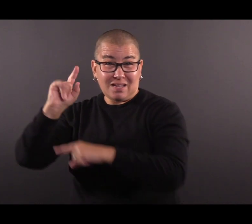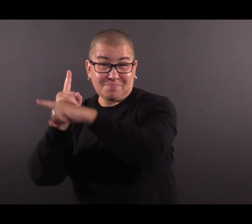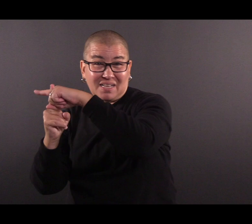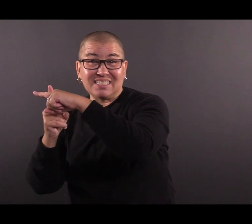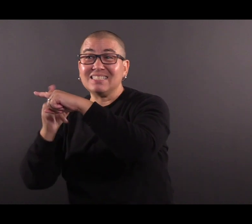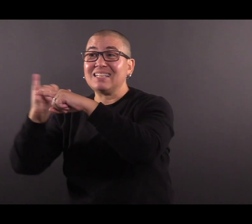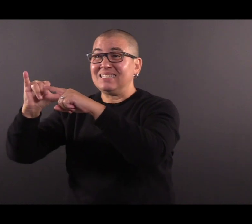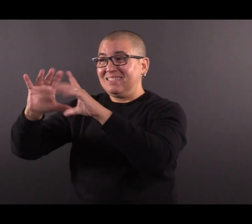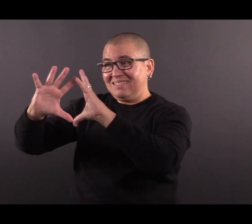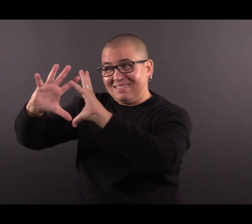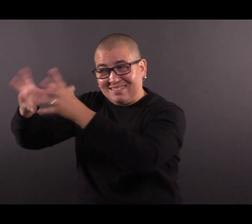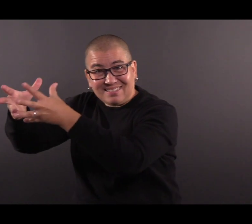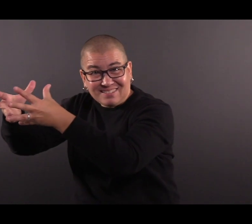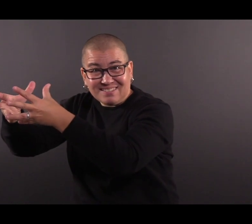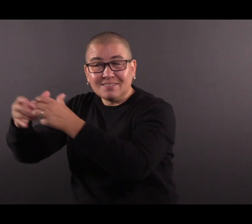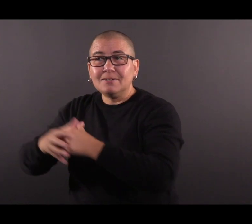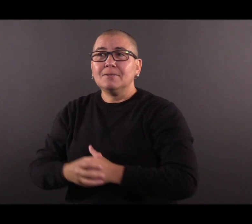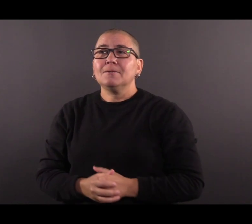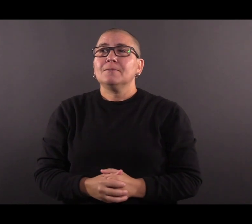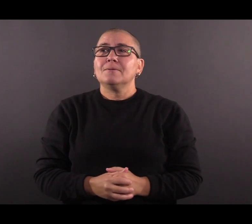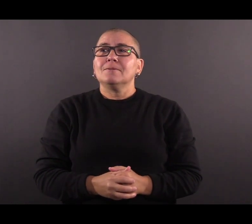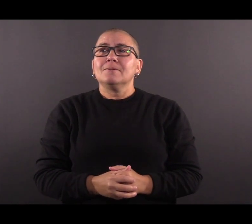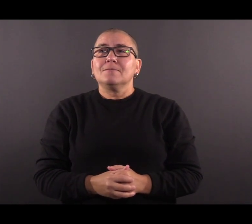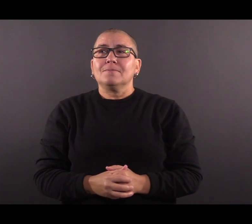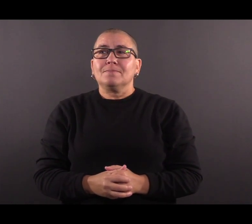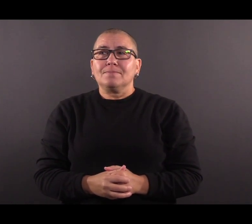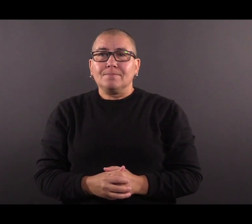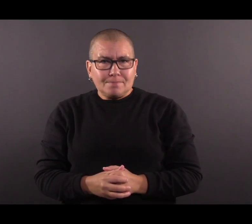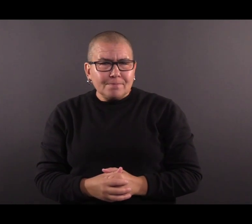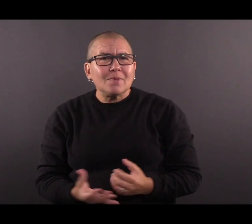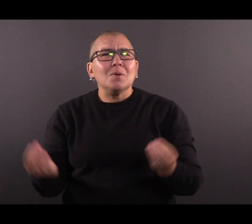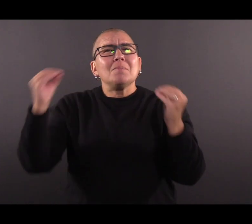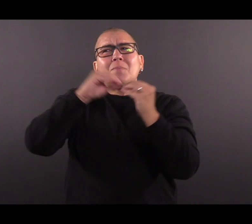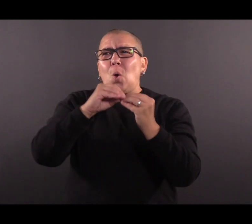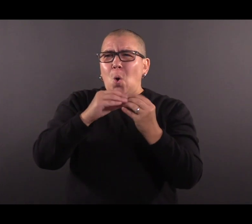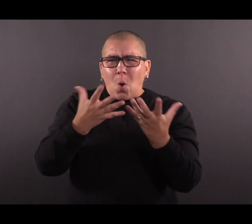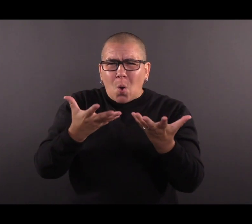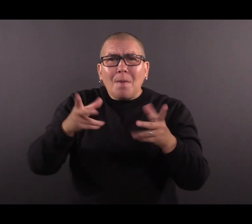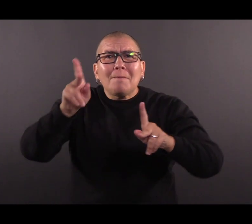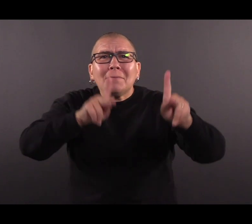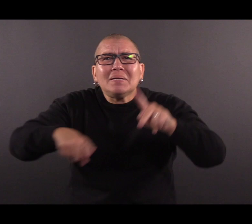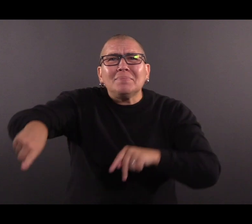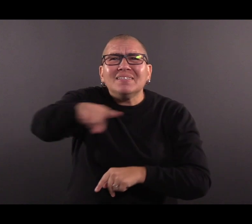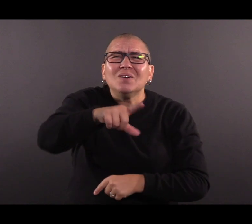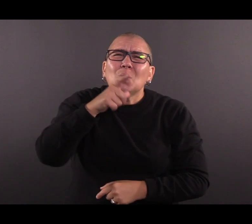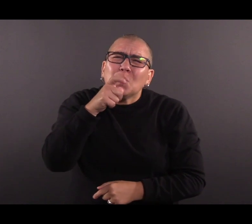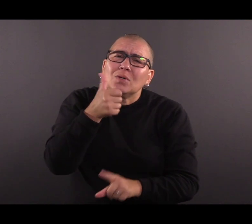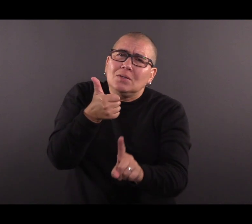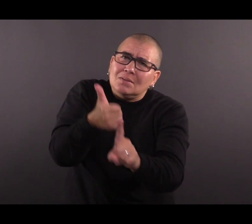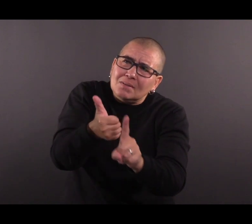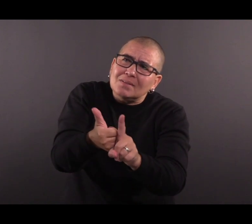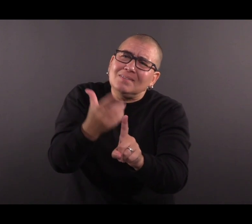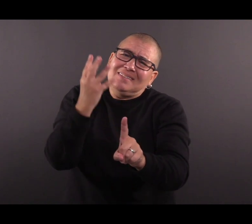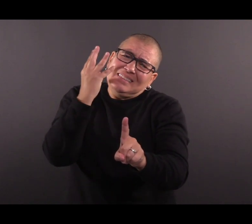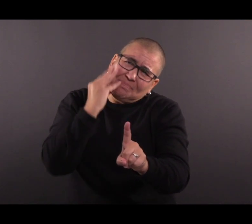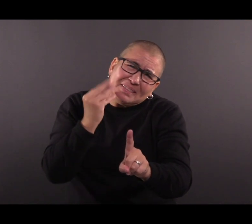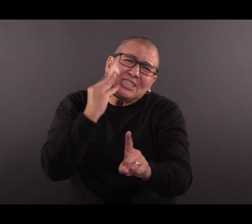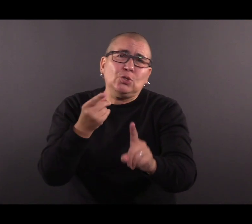inclusion and engagement with people with lived experience of homelessness in local planning processes,